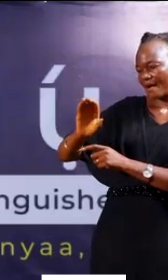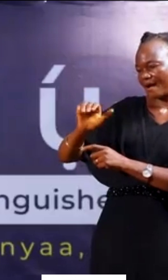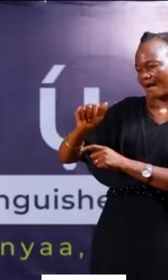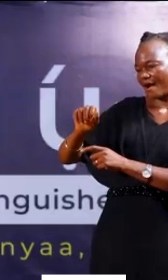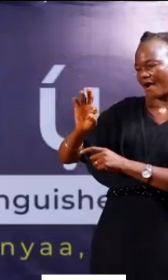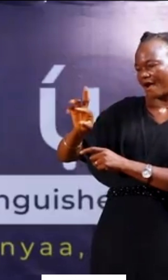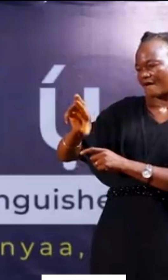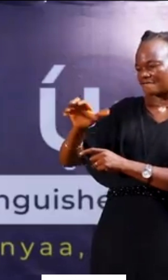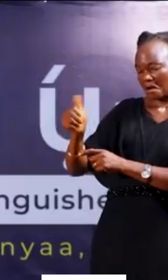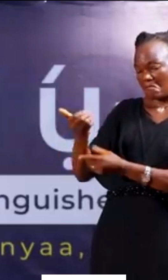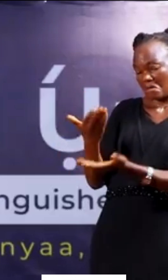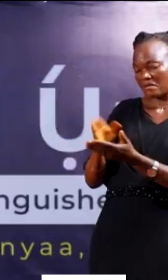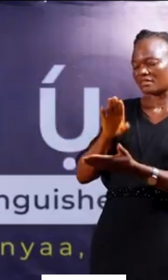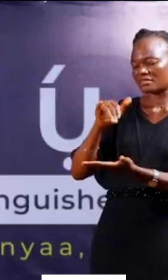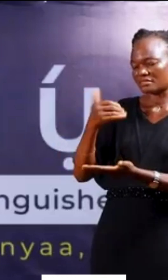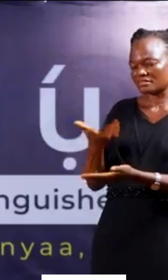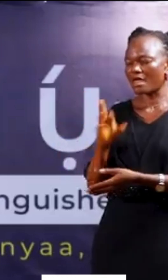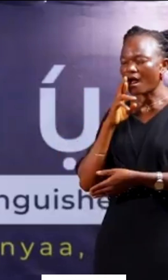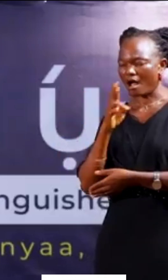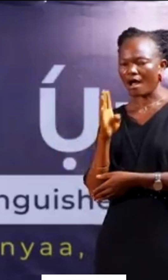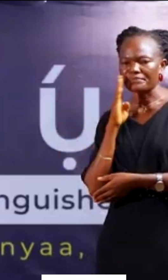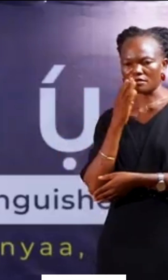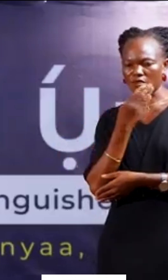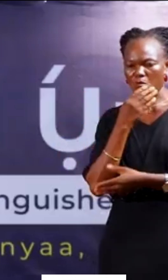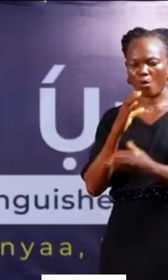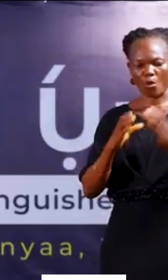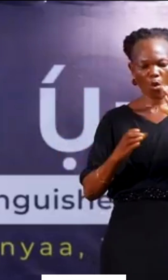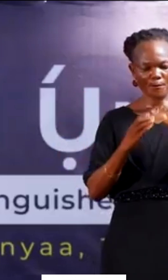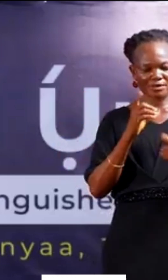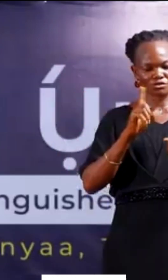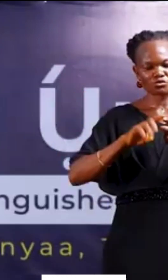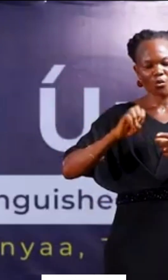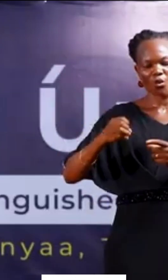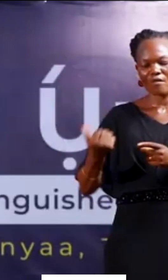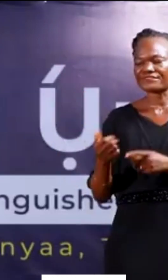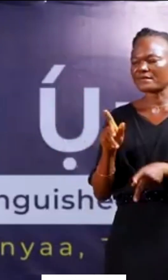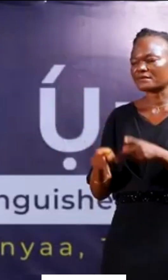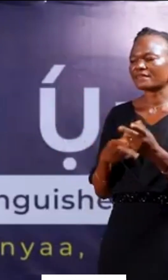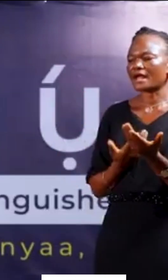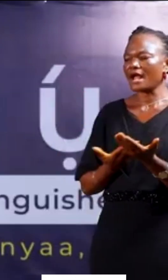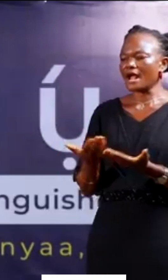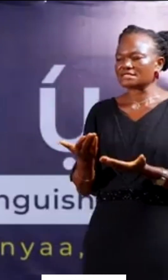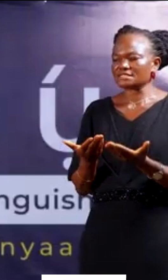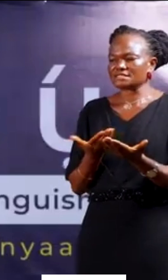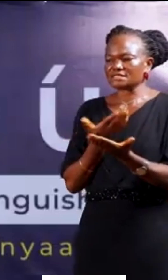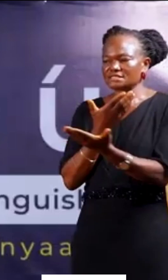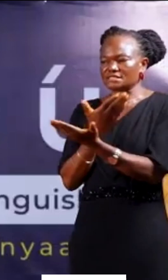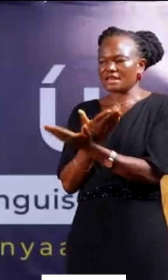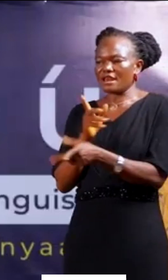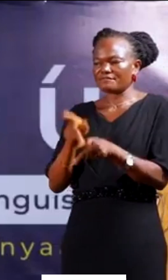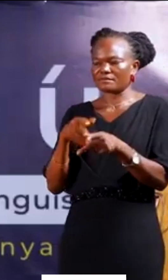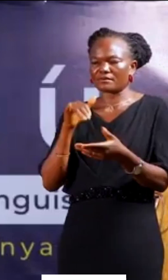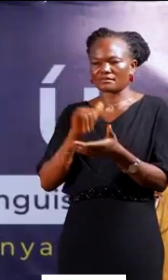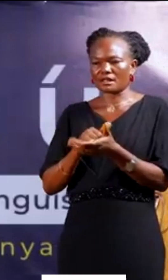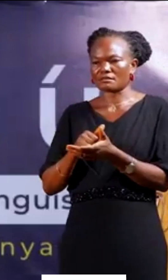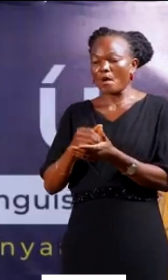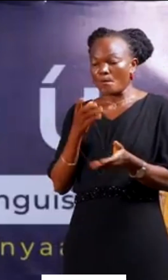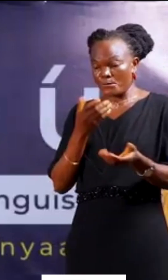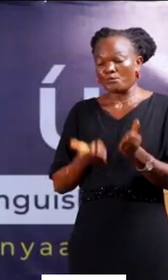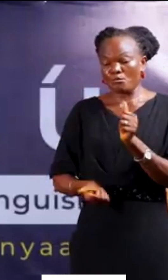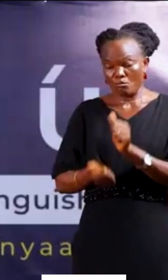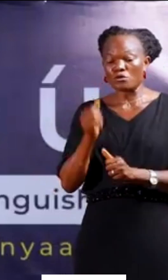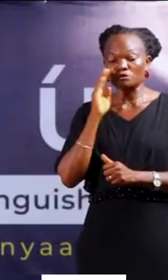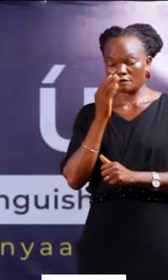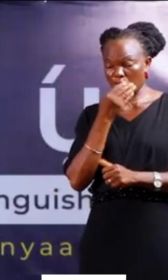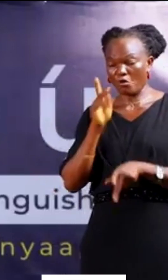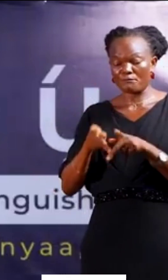They're likely Igbo. Compared with many other enslaved people, most Igbo people were fair-skinned.